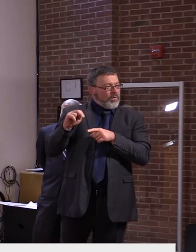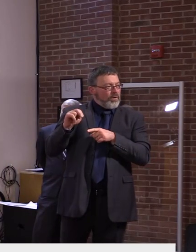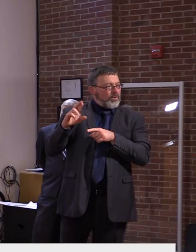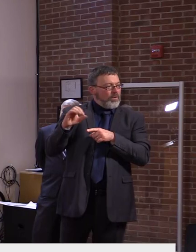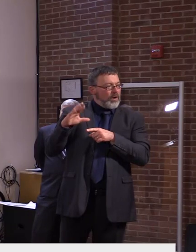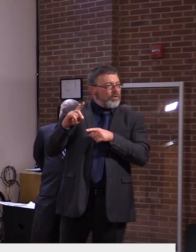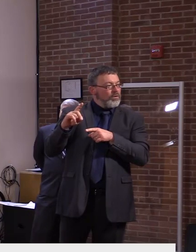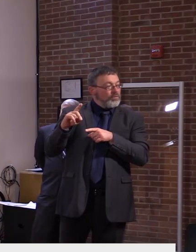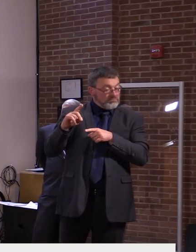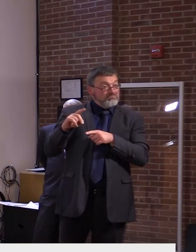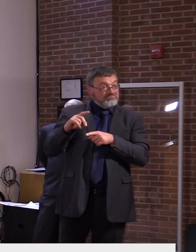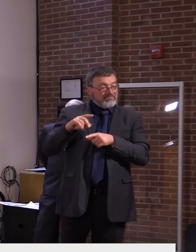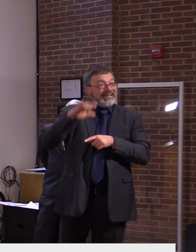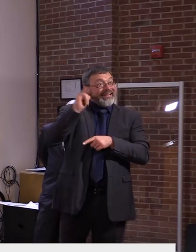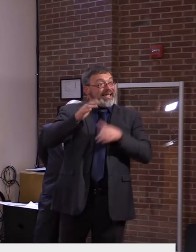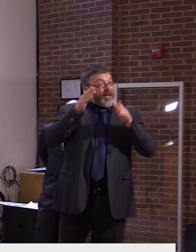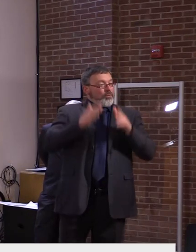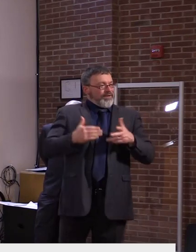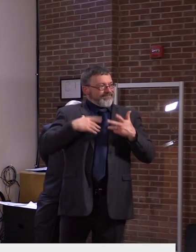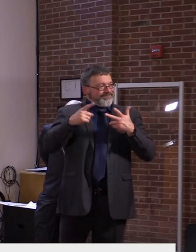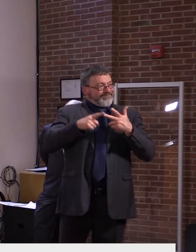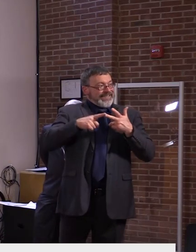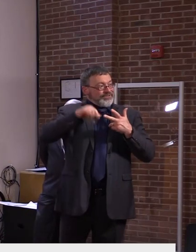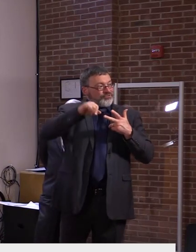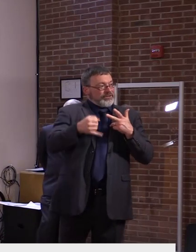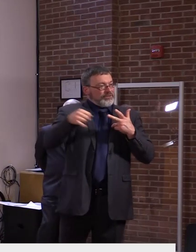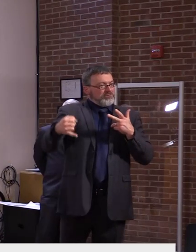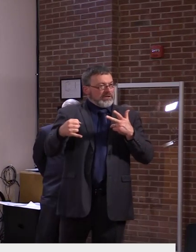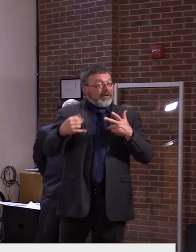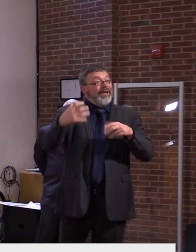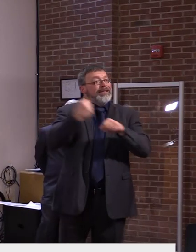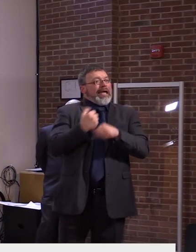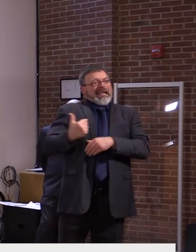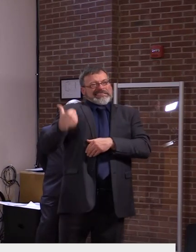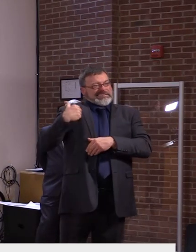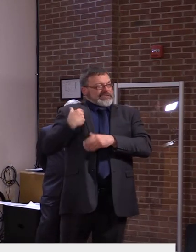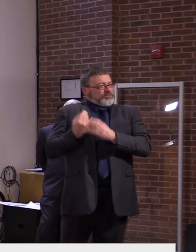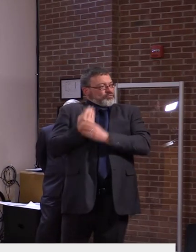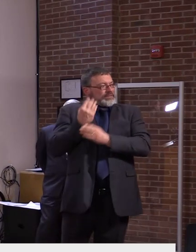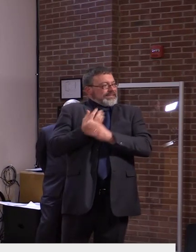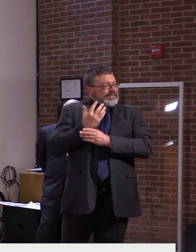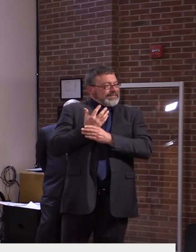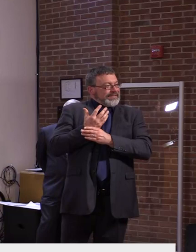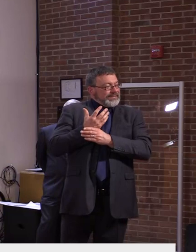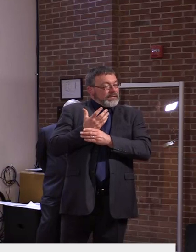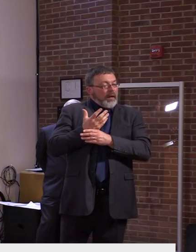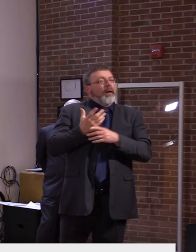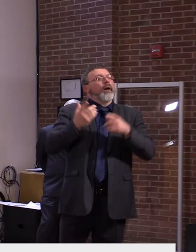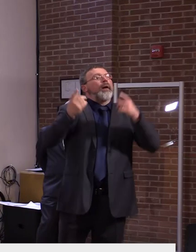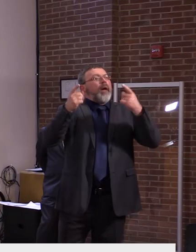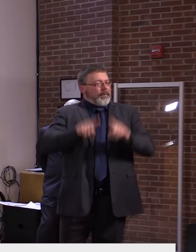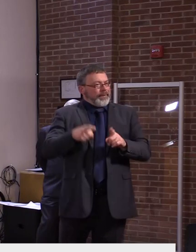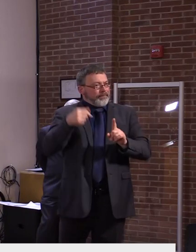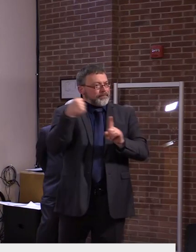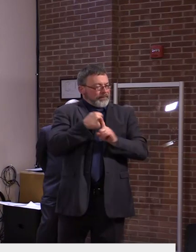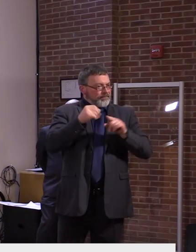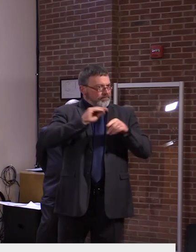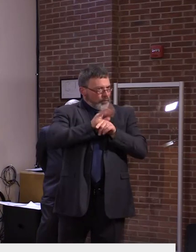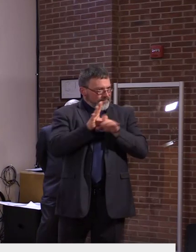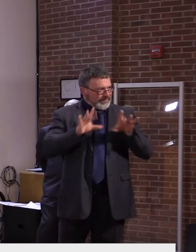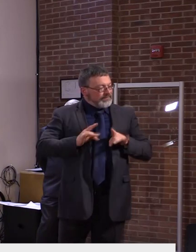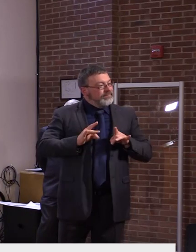Johnson vaccine last spring recently had a breakthrough infection. Is there a waiting